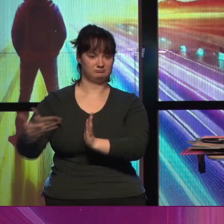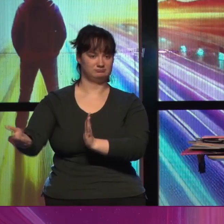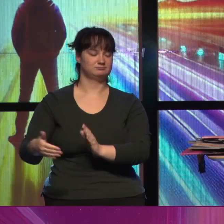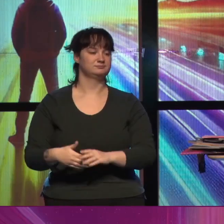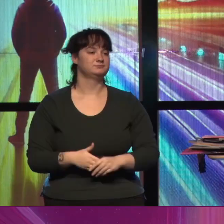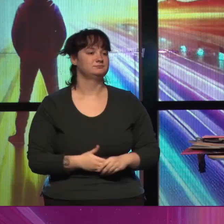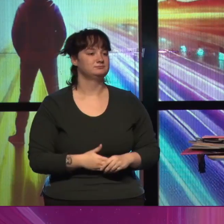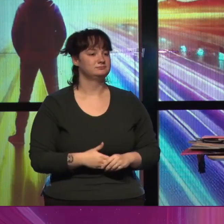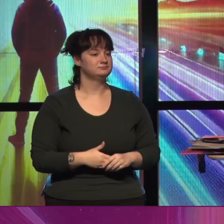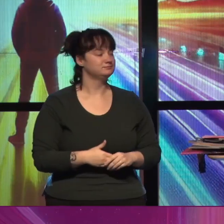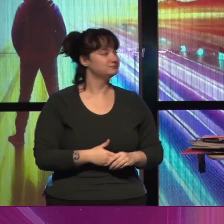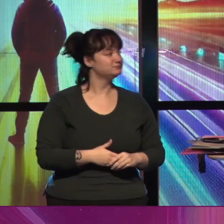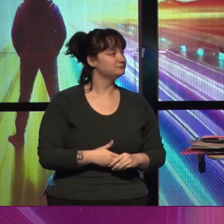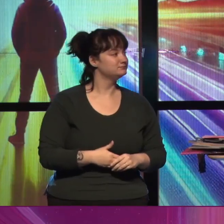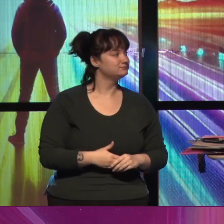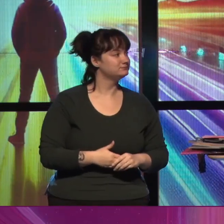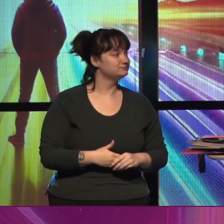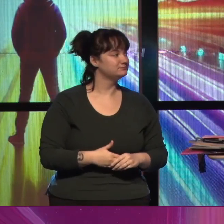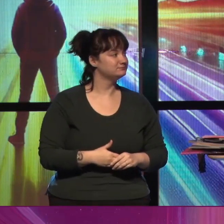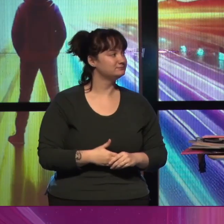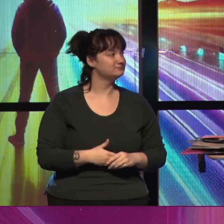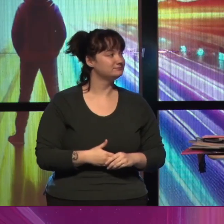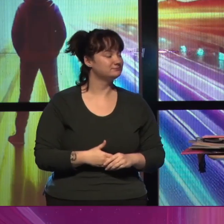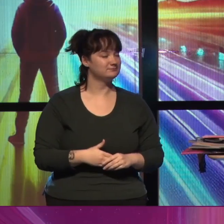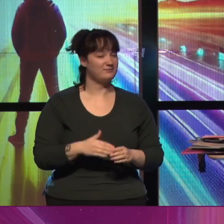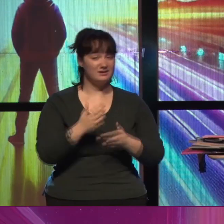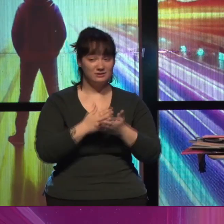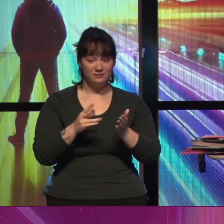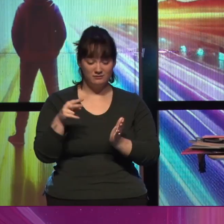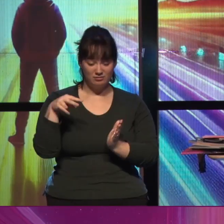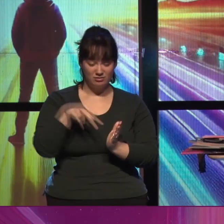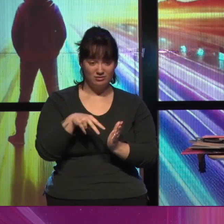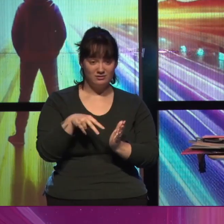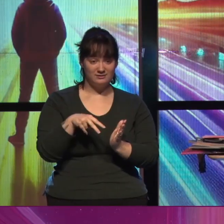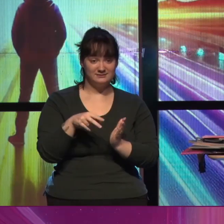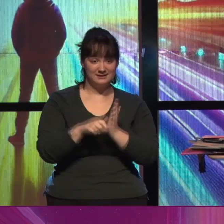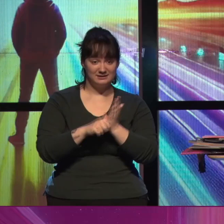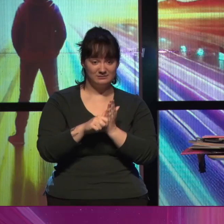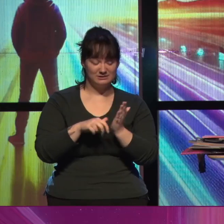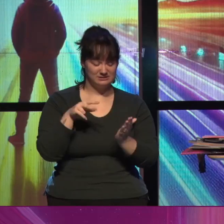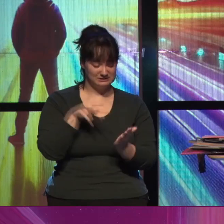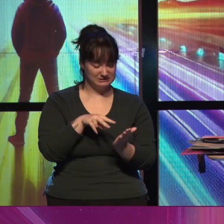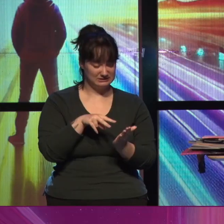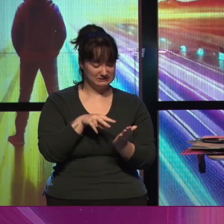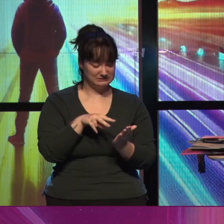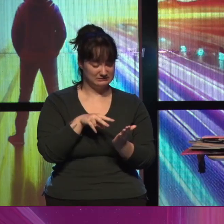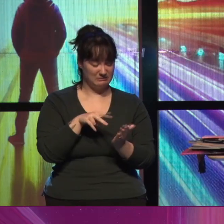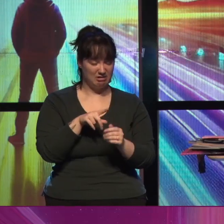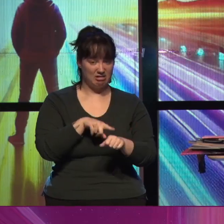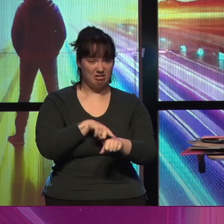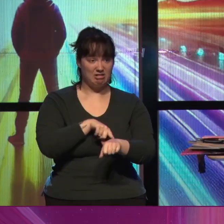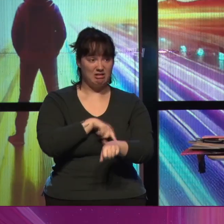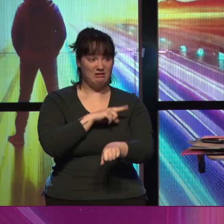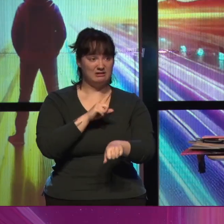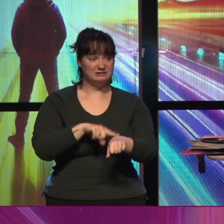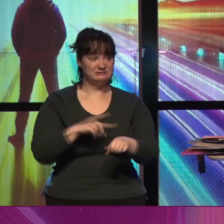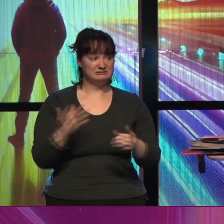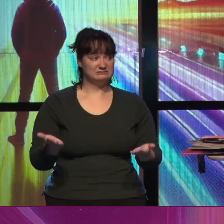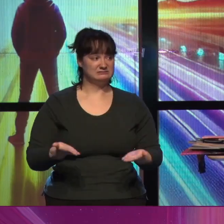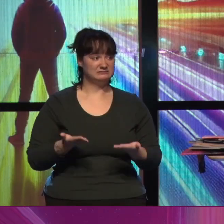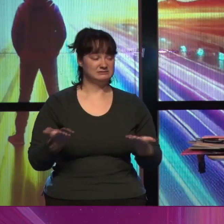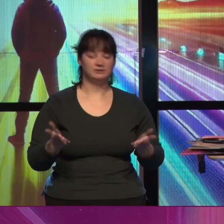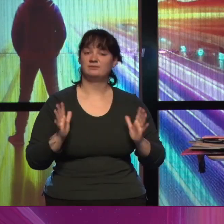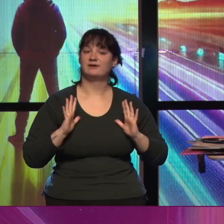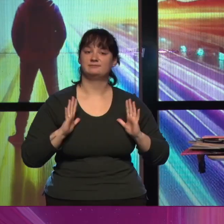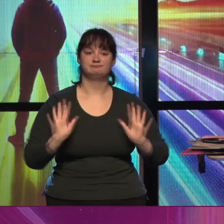at the sheet of fill-ins today and you're like, holy cow, are we ever going home? All right? So buckle up, because we're going to get through this,